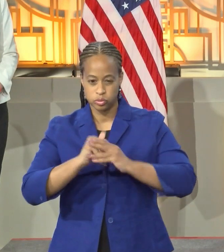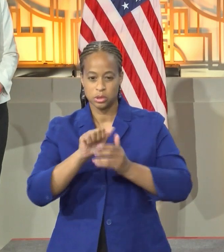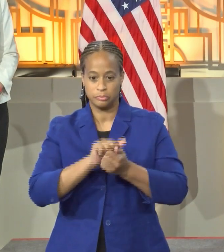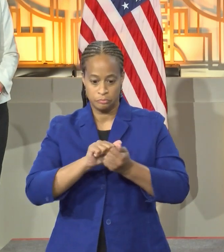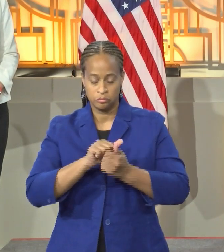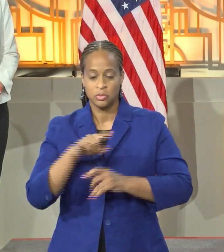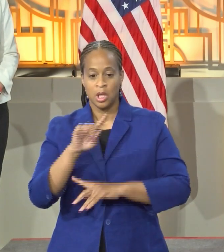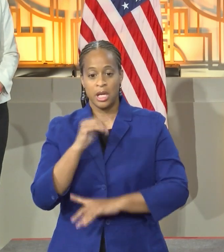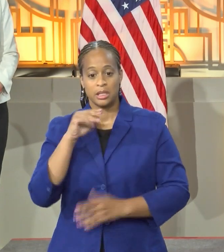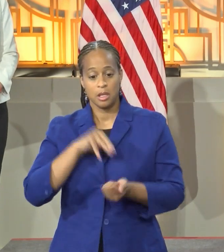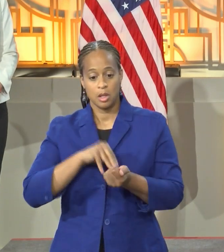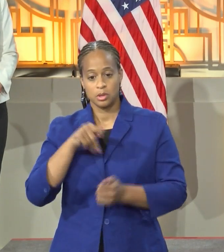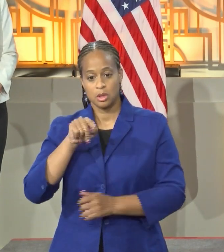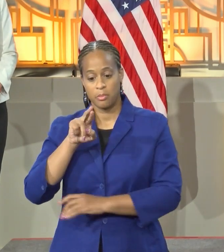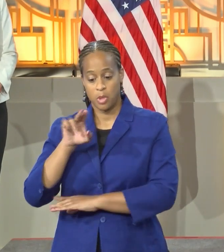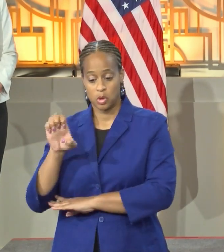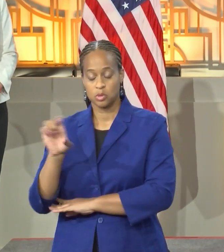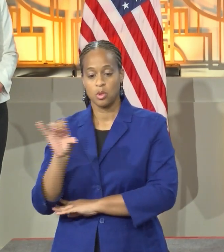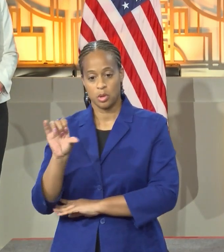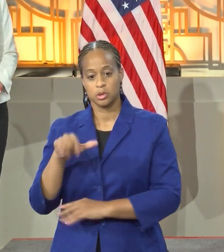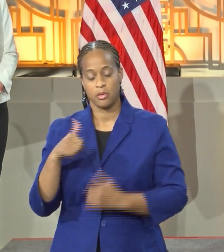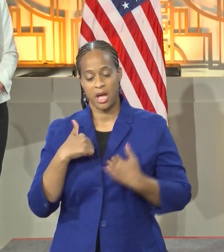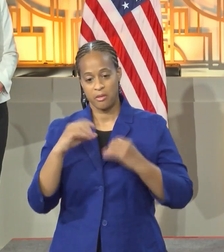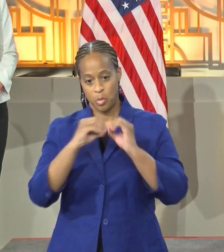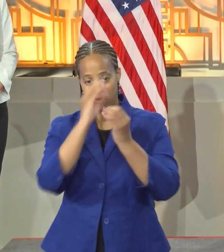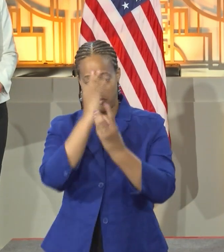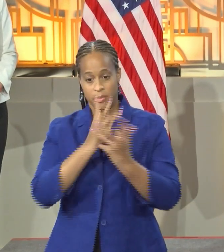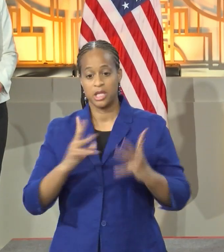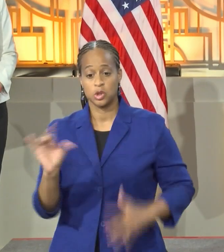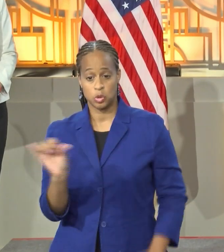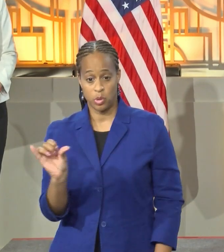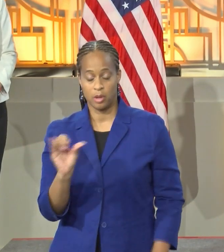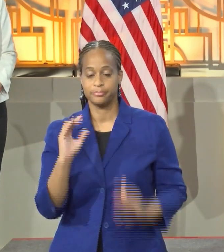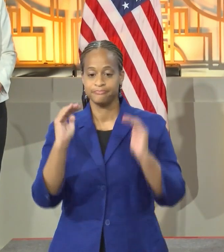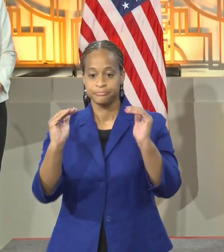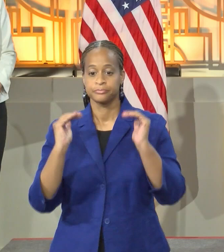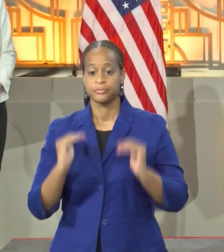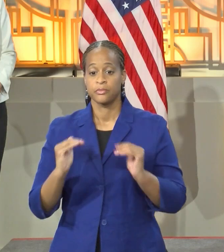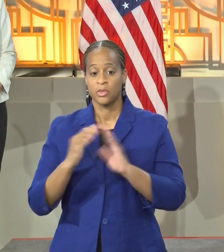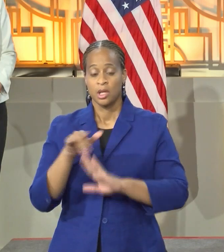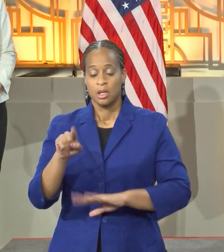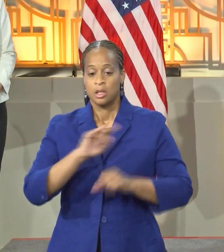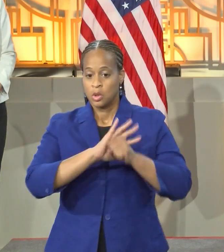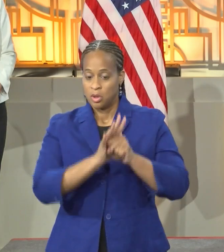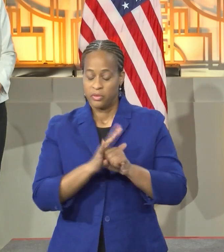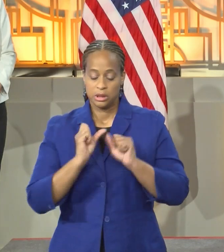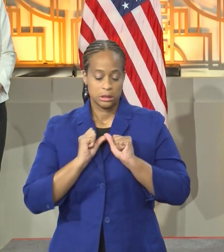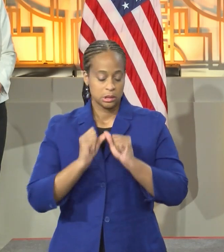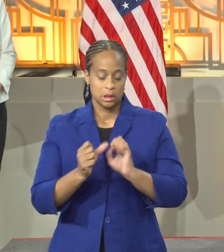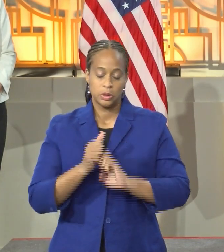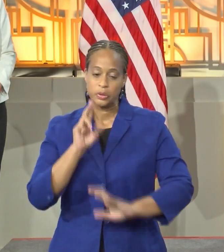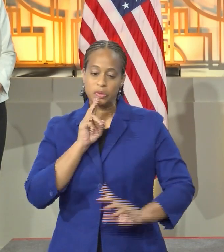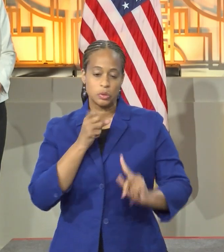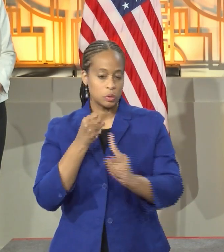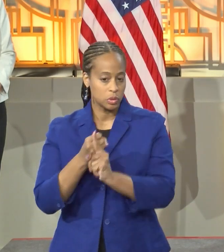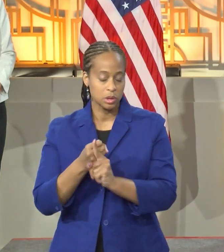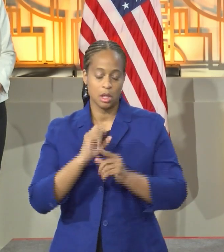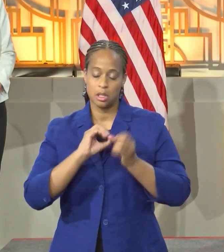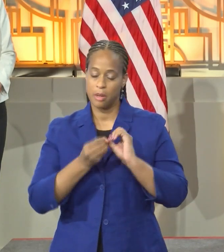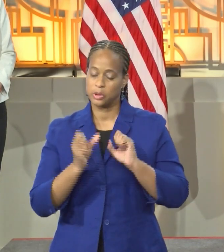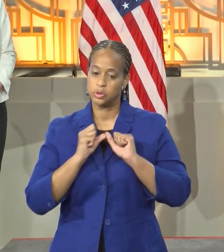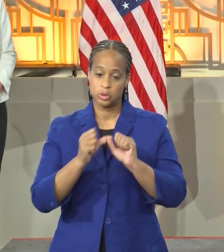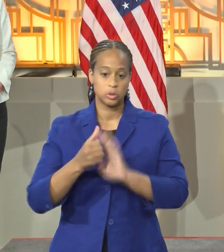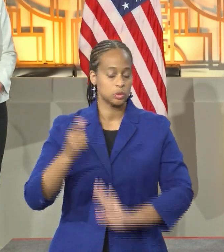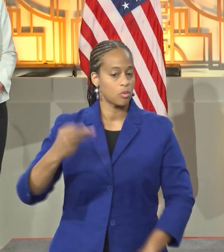know that Dr. Persse will have more to say on all of this. The COVID-19 virus is still hitting Houston hard. Our numbers are still